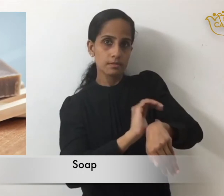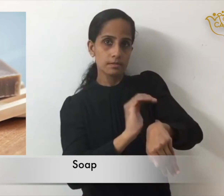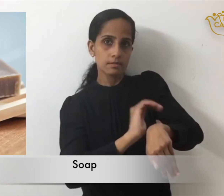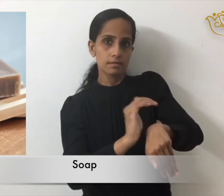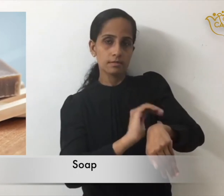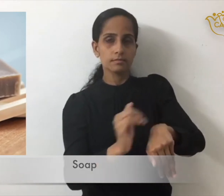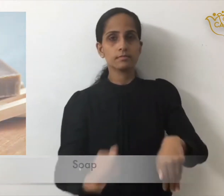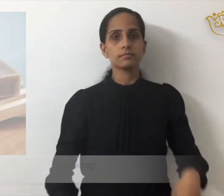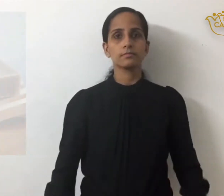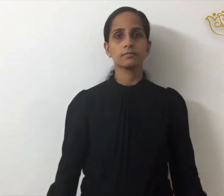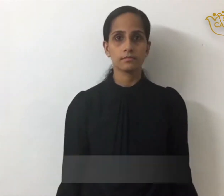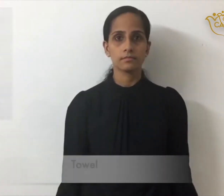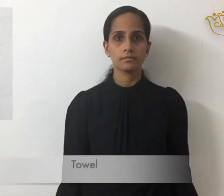soap,